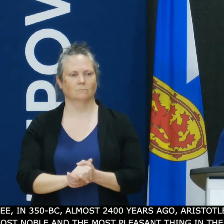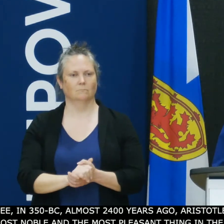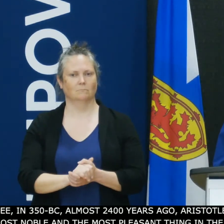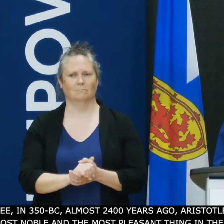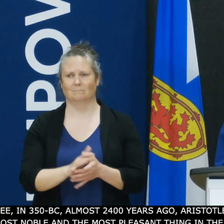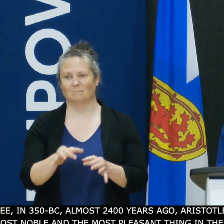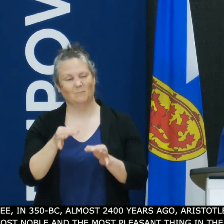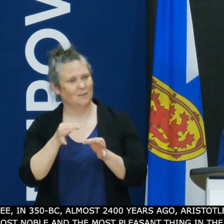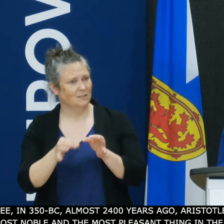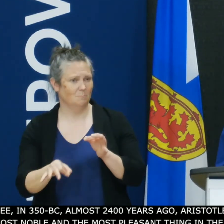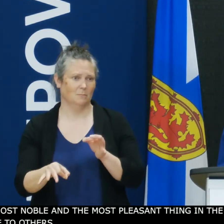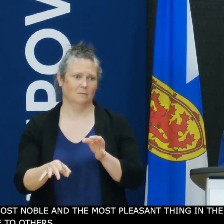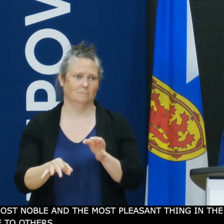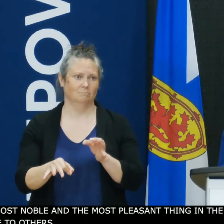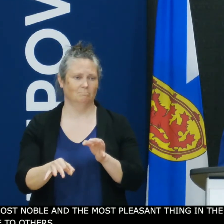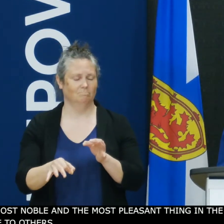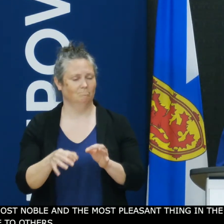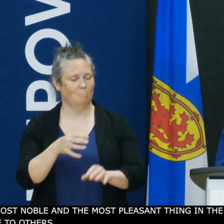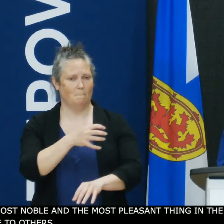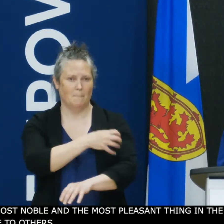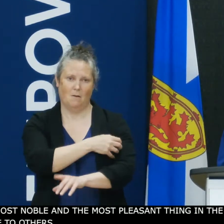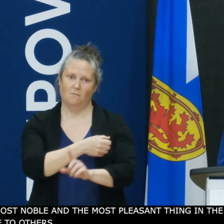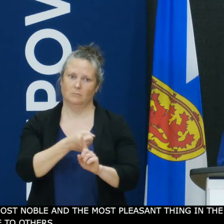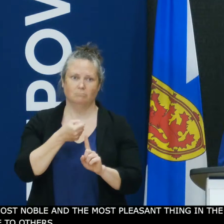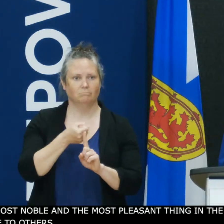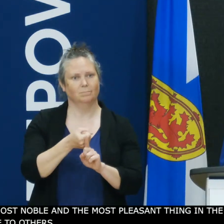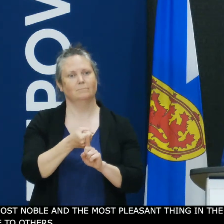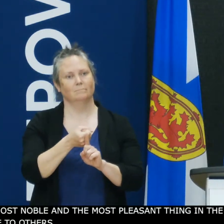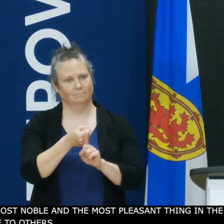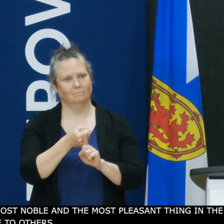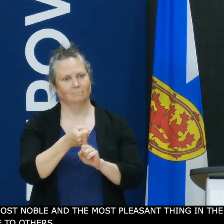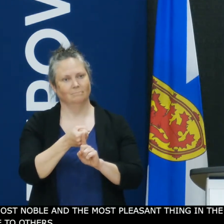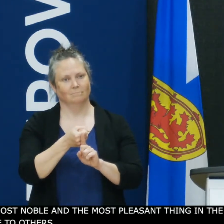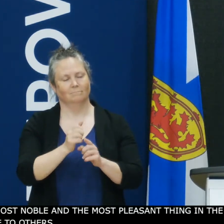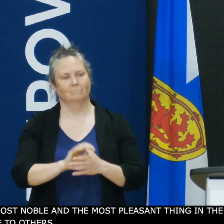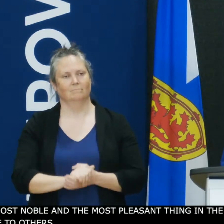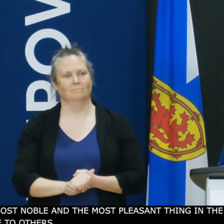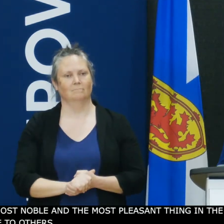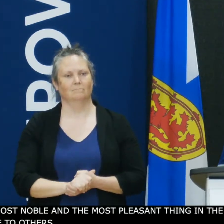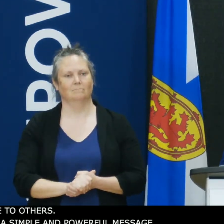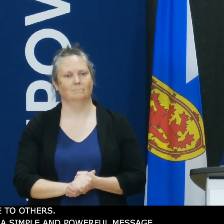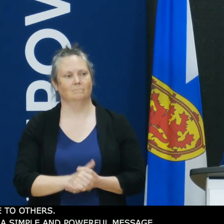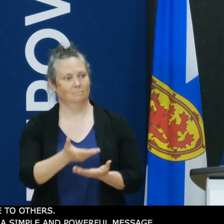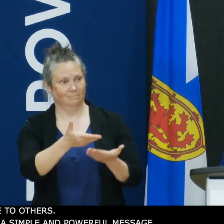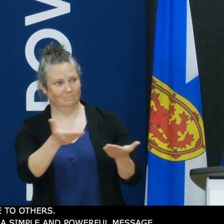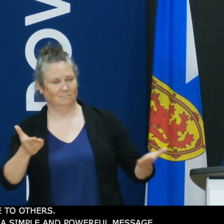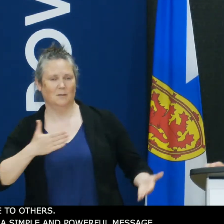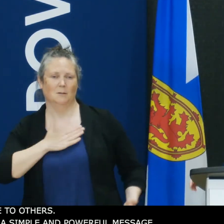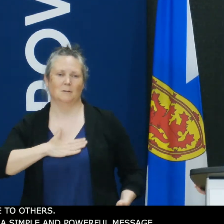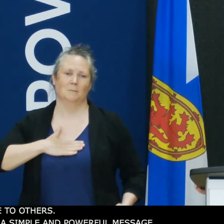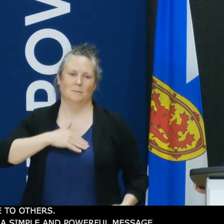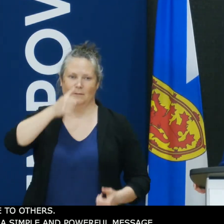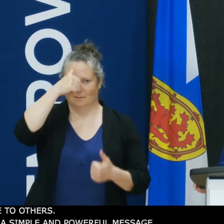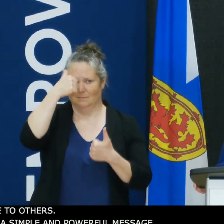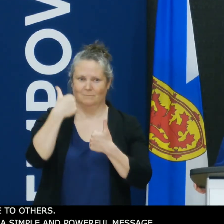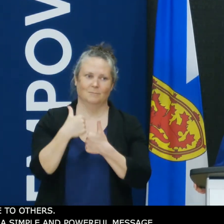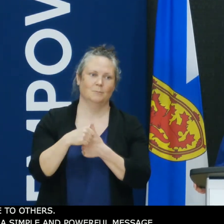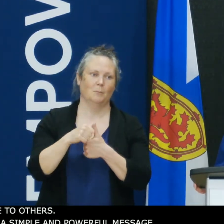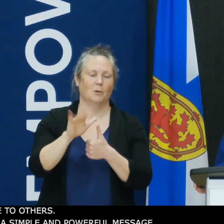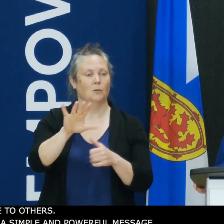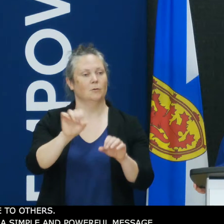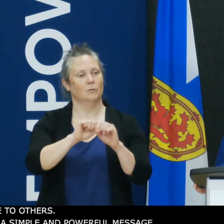simple and powerful message. Graduates, please never forget the importance of building your